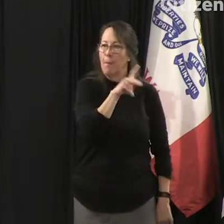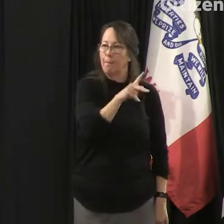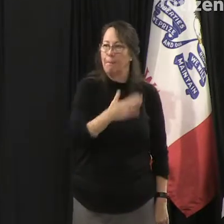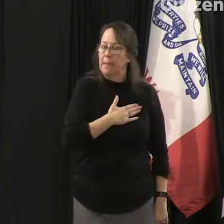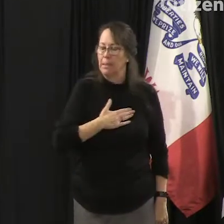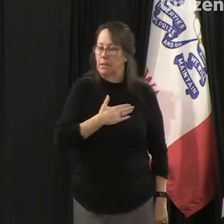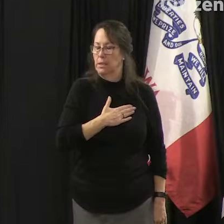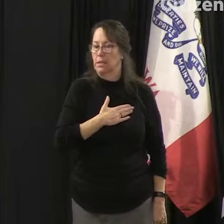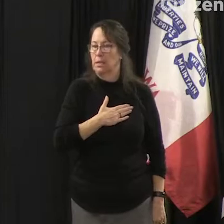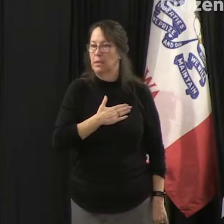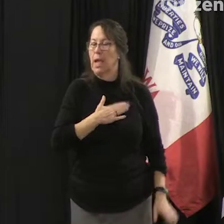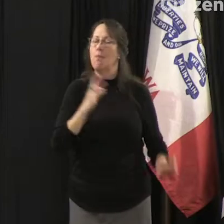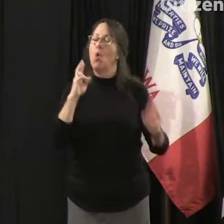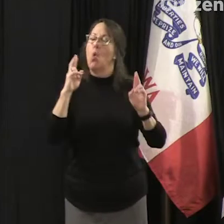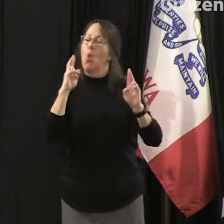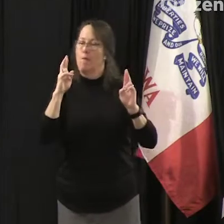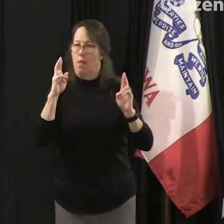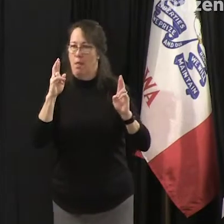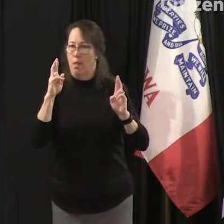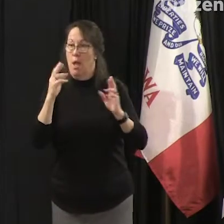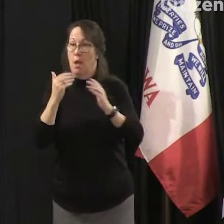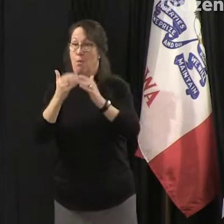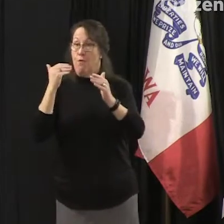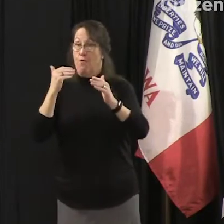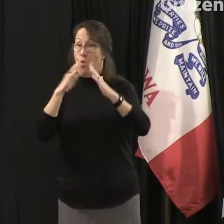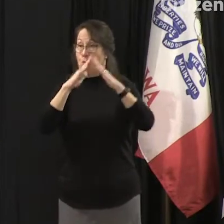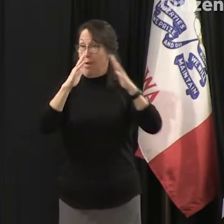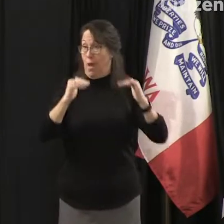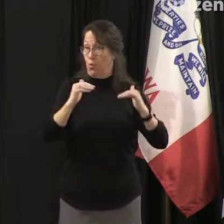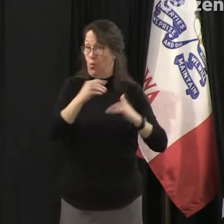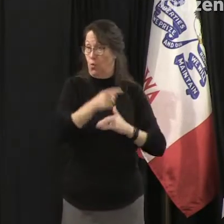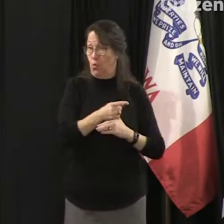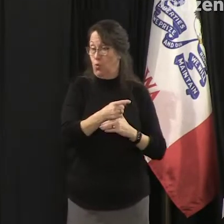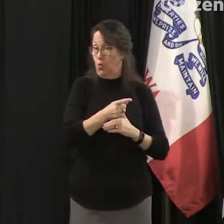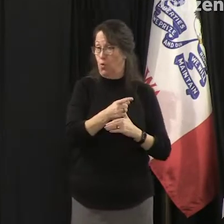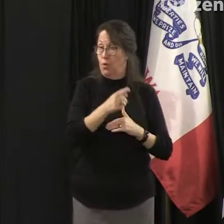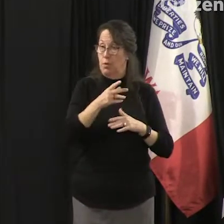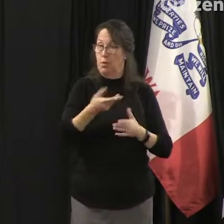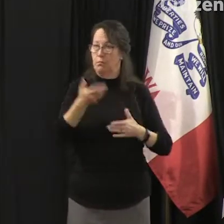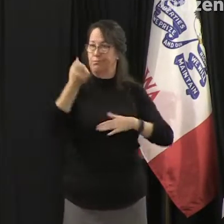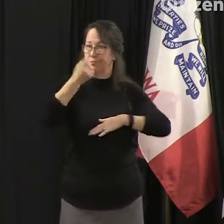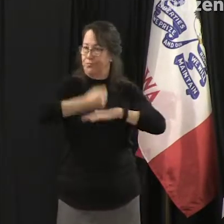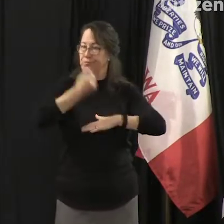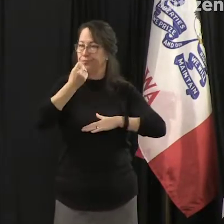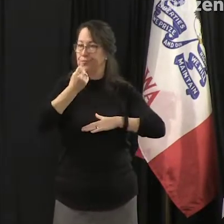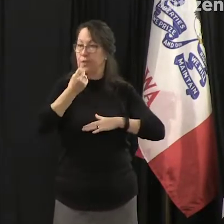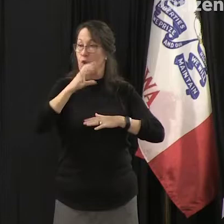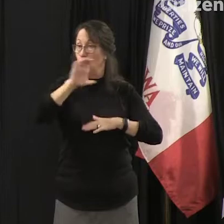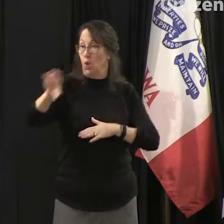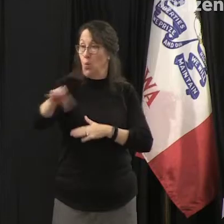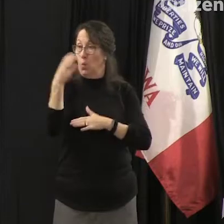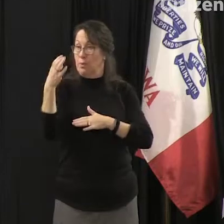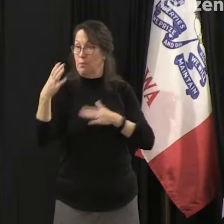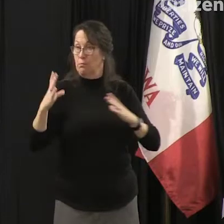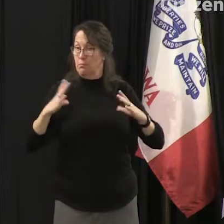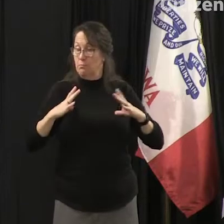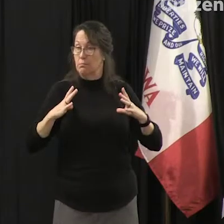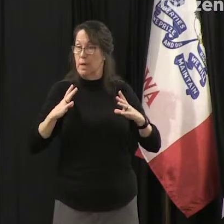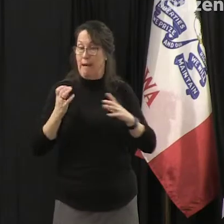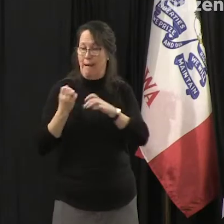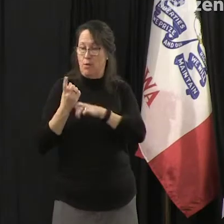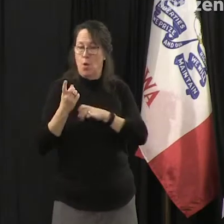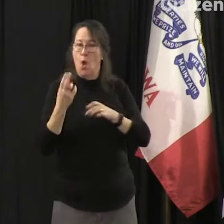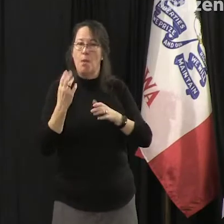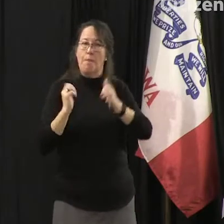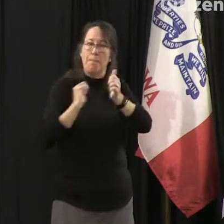Representatives. So I'm hopeful that before the House adjourns for Christmas and goes next year, I